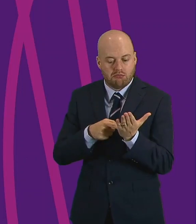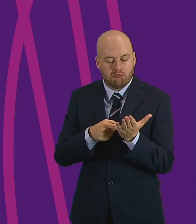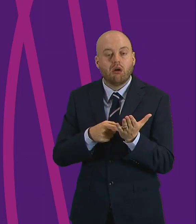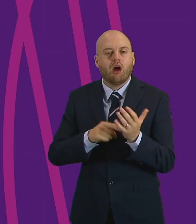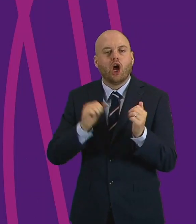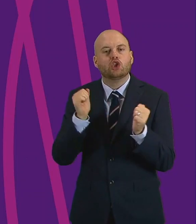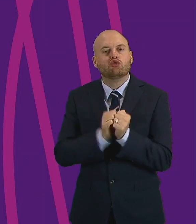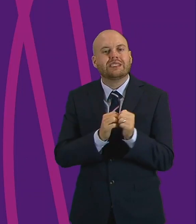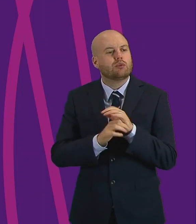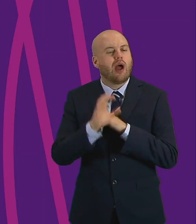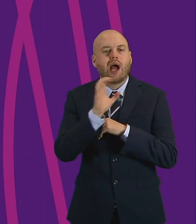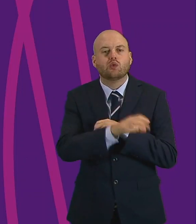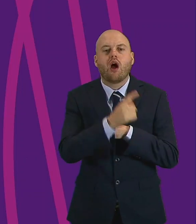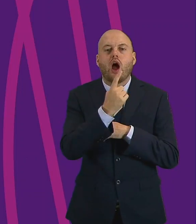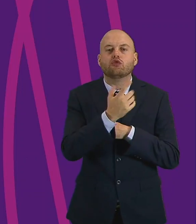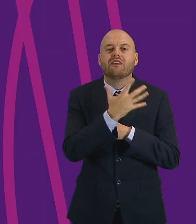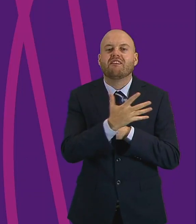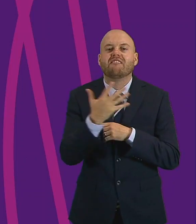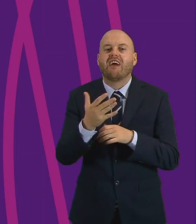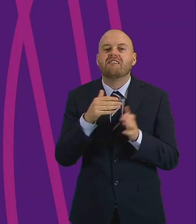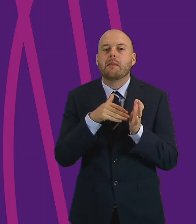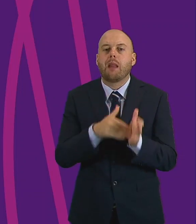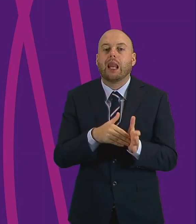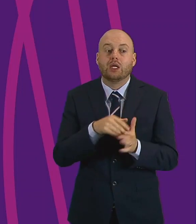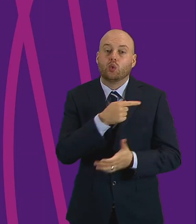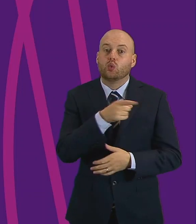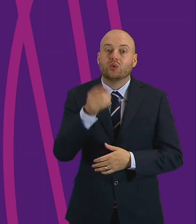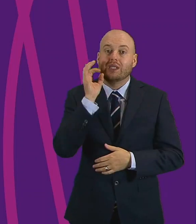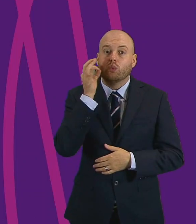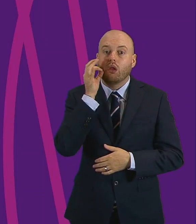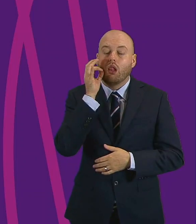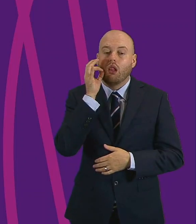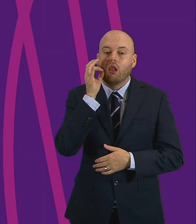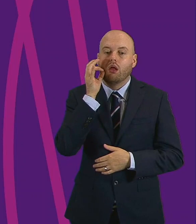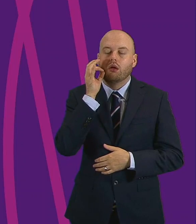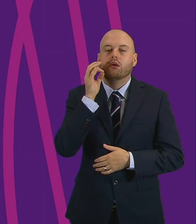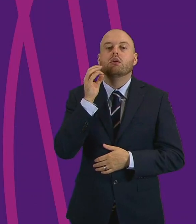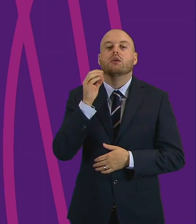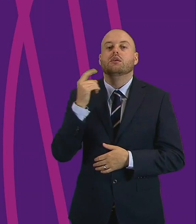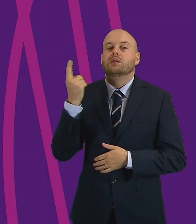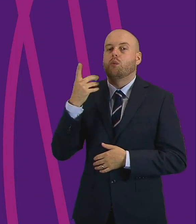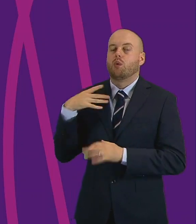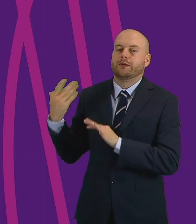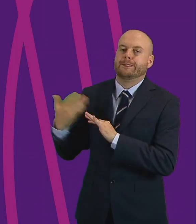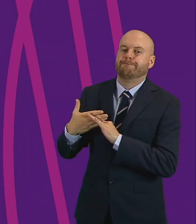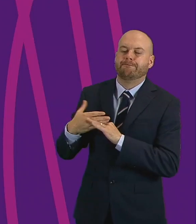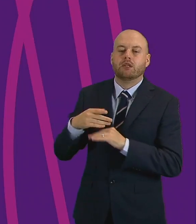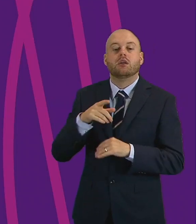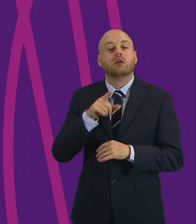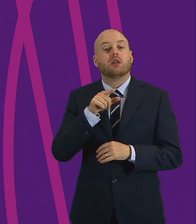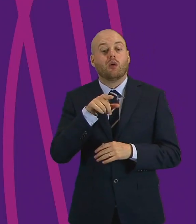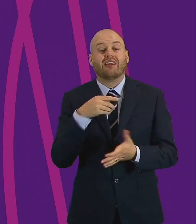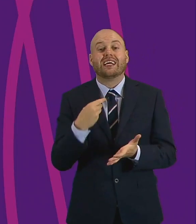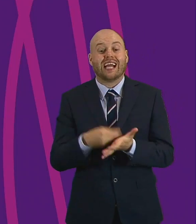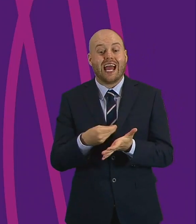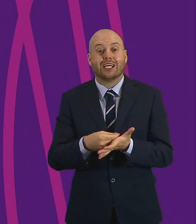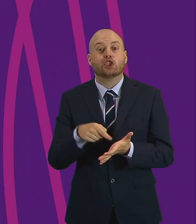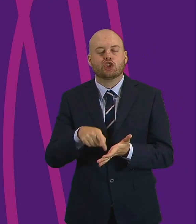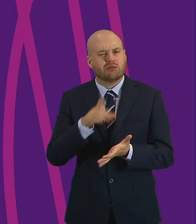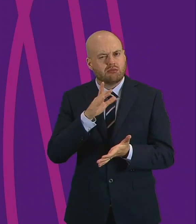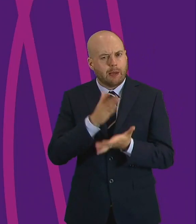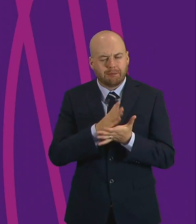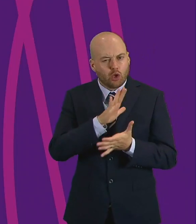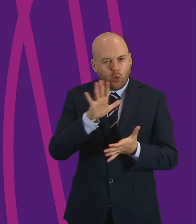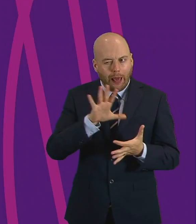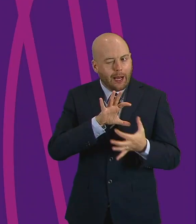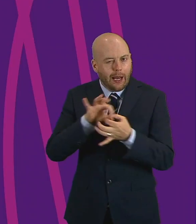million inconsequentials to councils. The exercise and the cash weren't linked though, so this